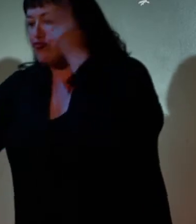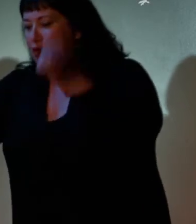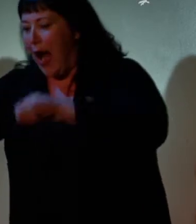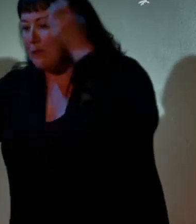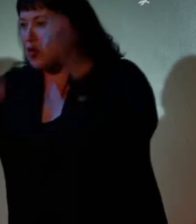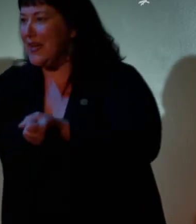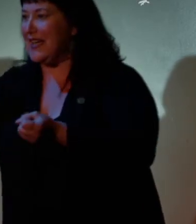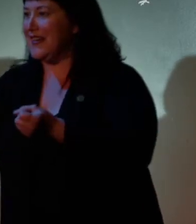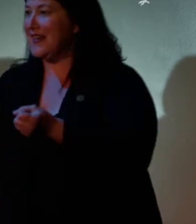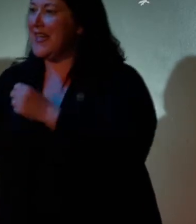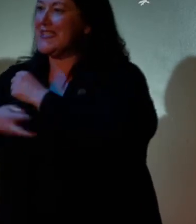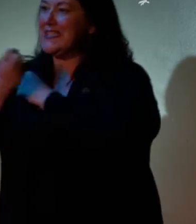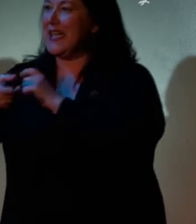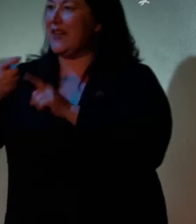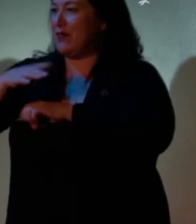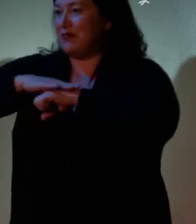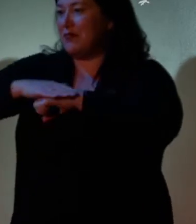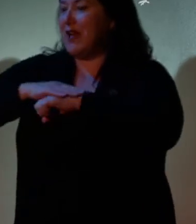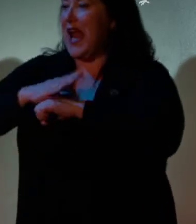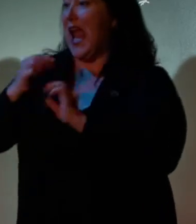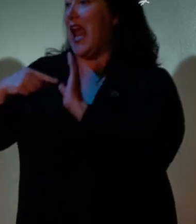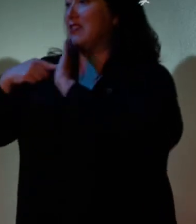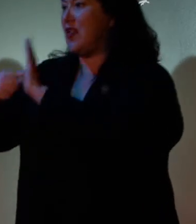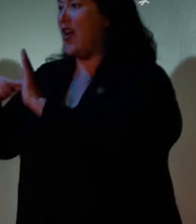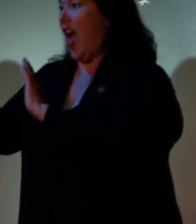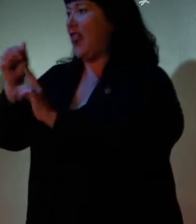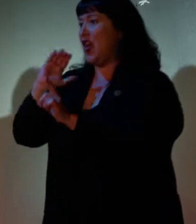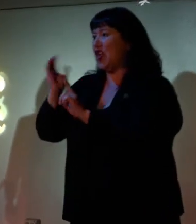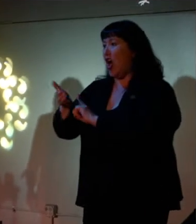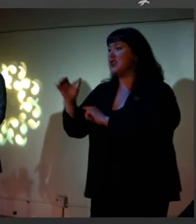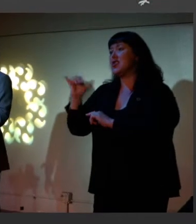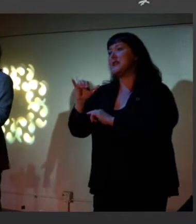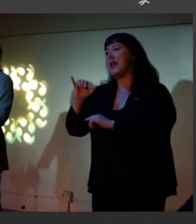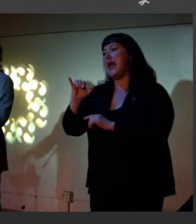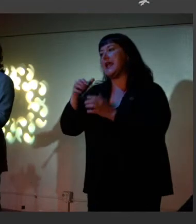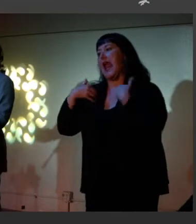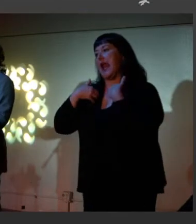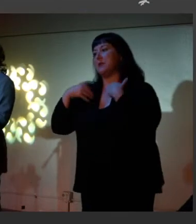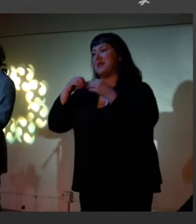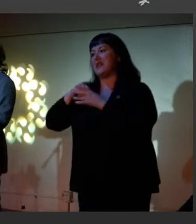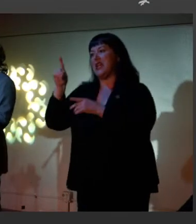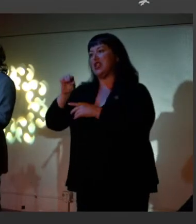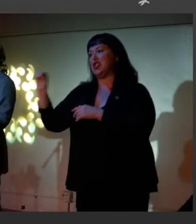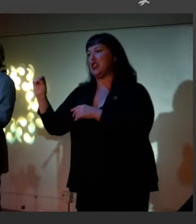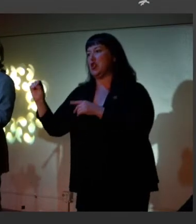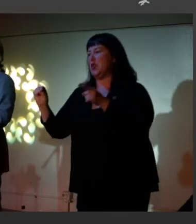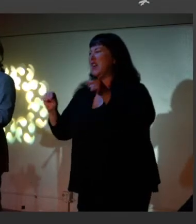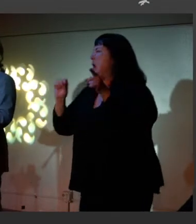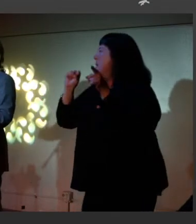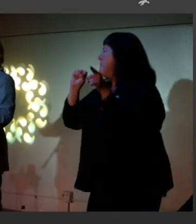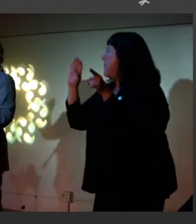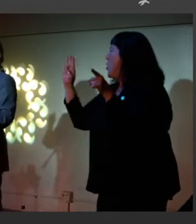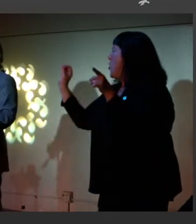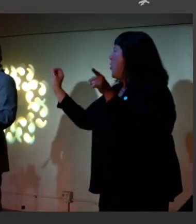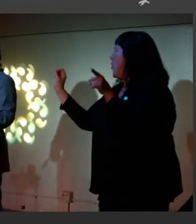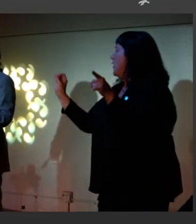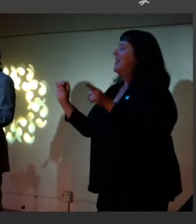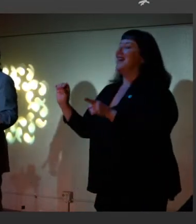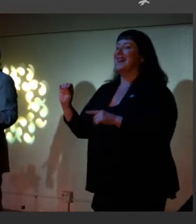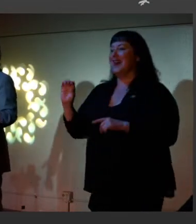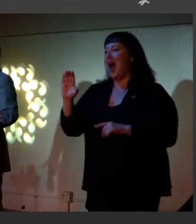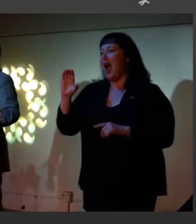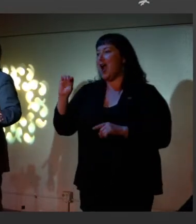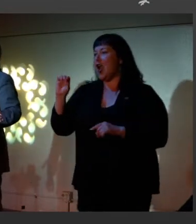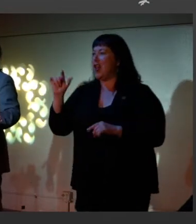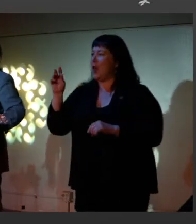native peoples, and presenting other cultures like zoo animals. For instance, they got colonialism. You